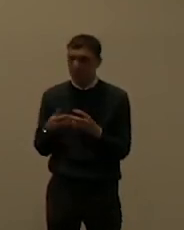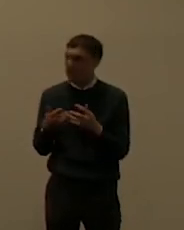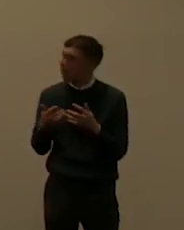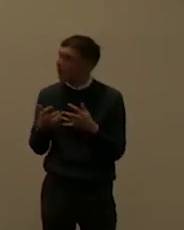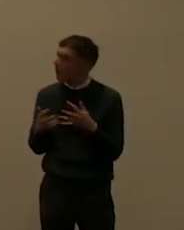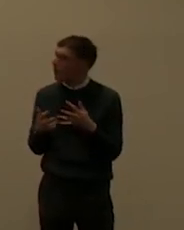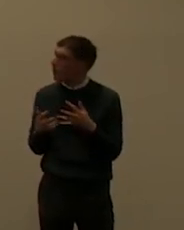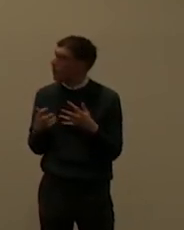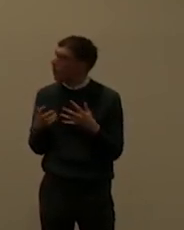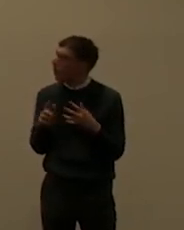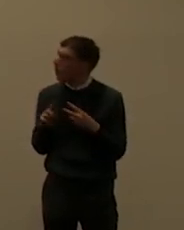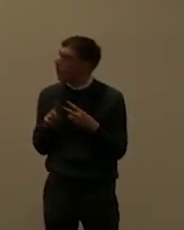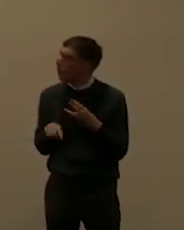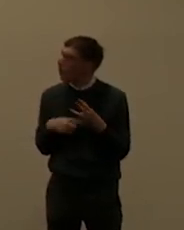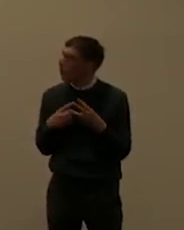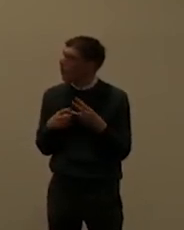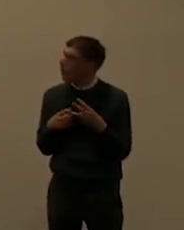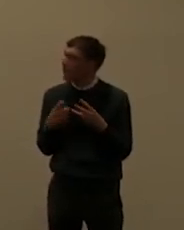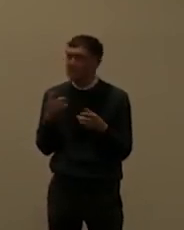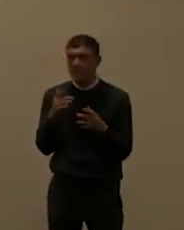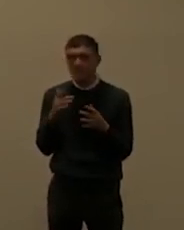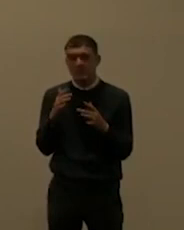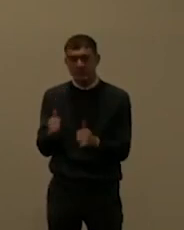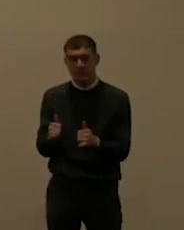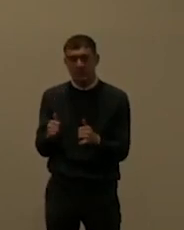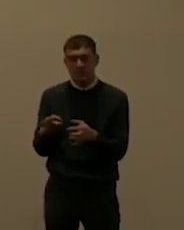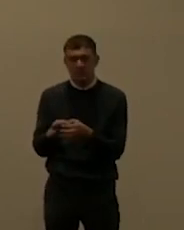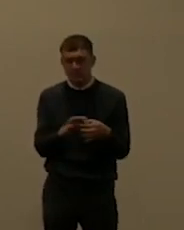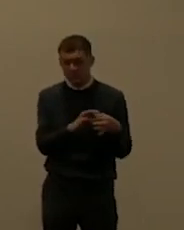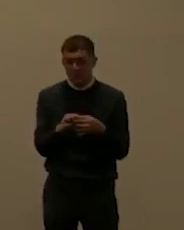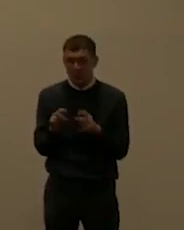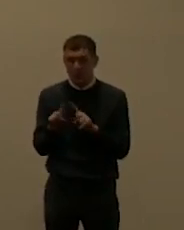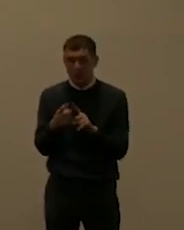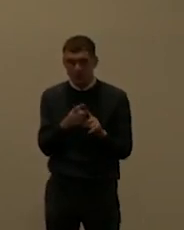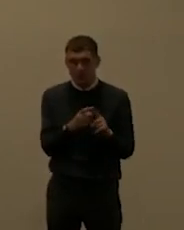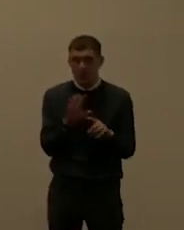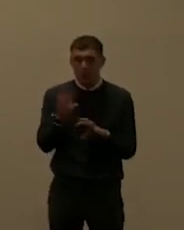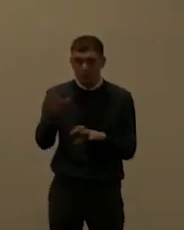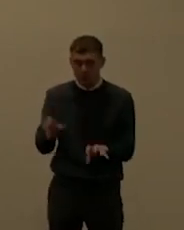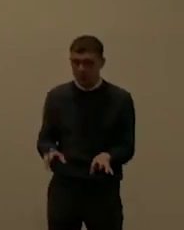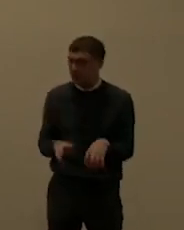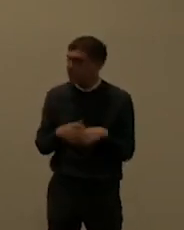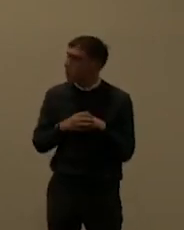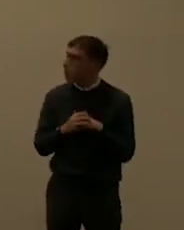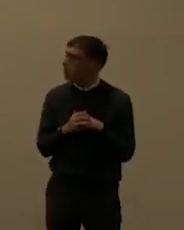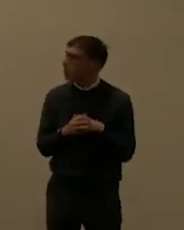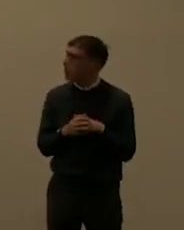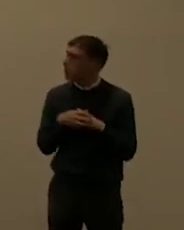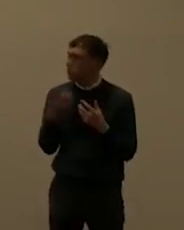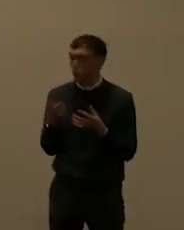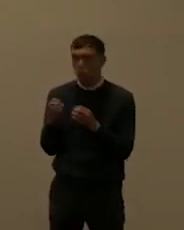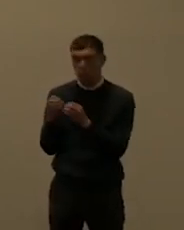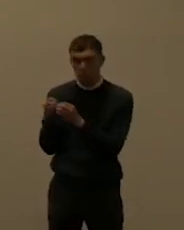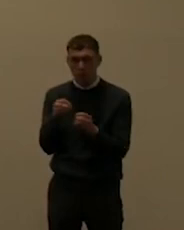Azure Virtual WAN. We also test the connection between the different locations. So